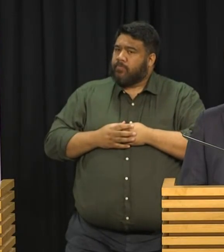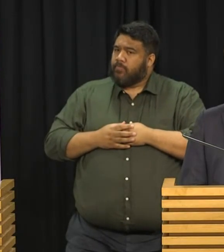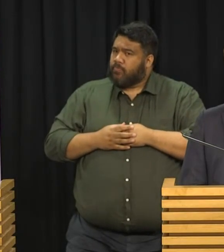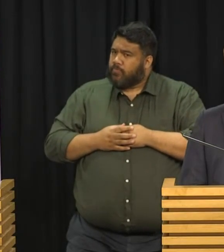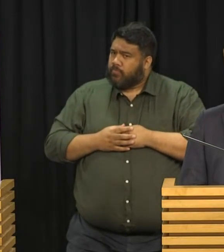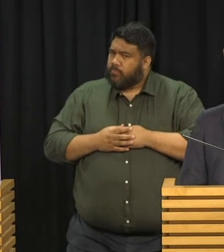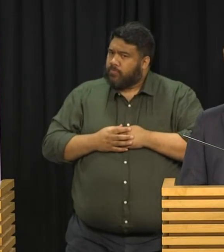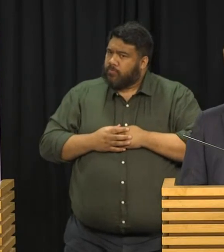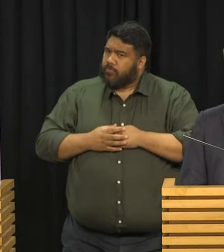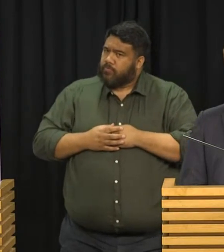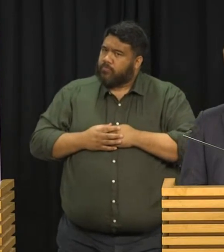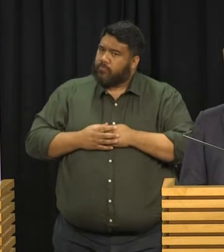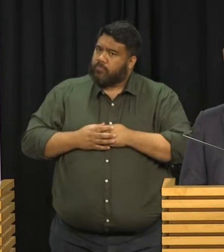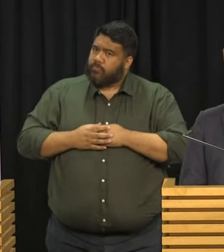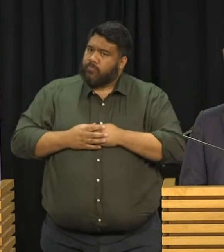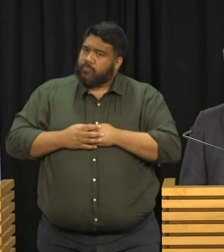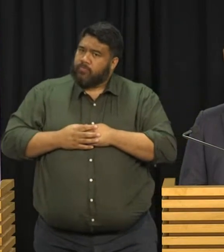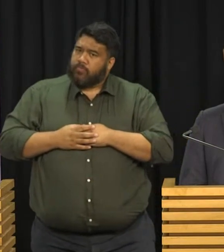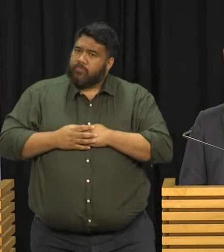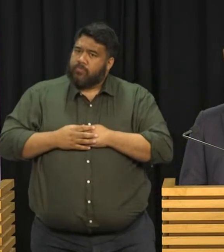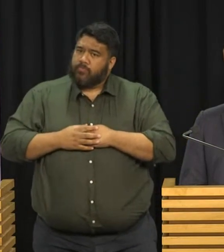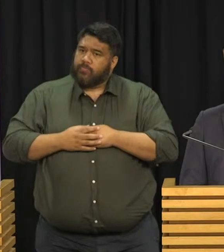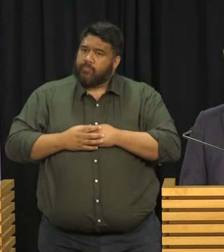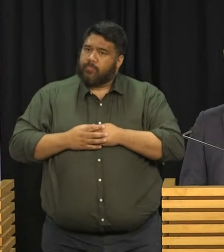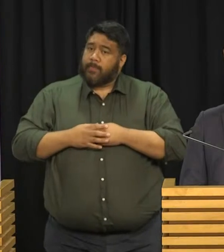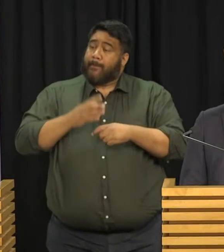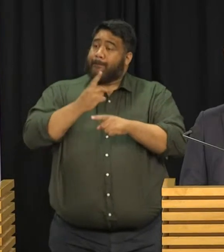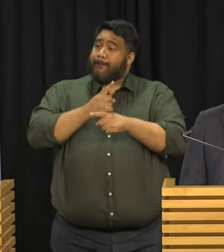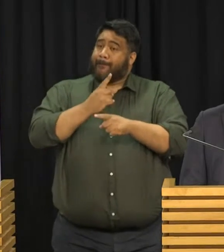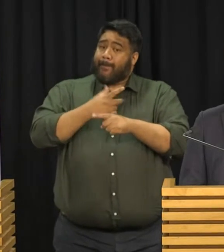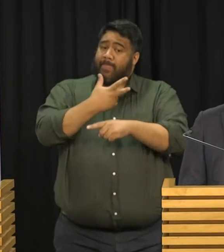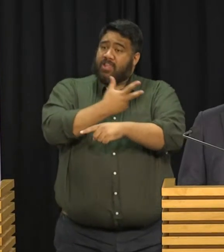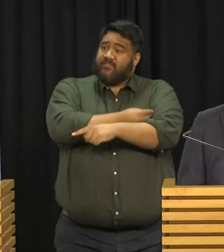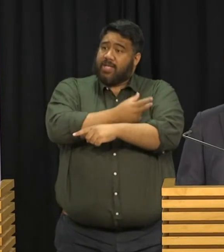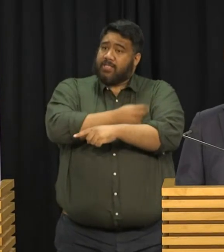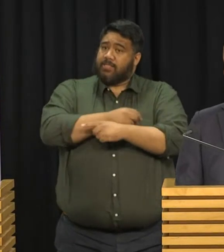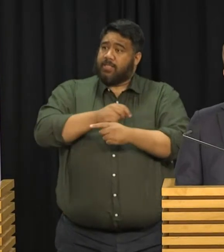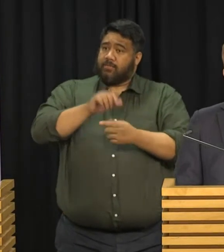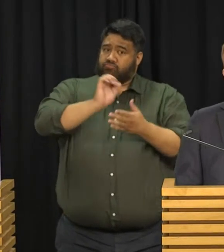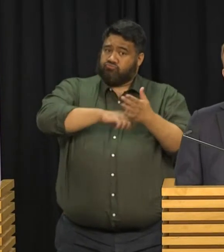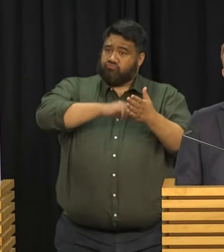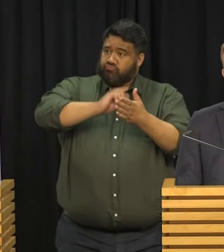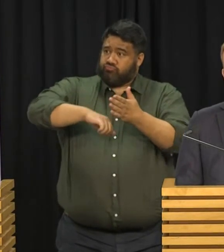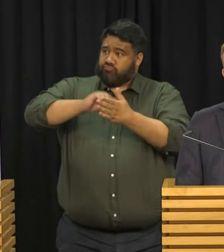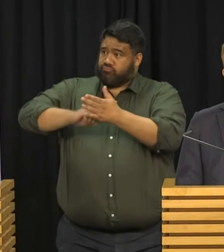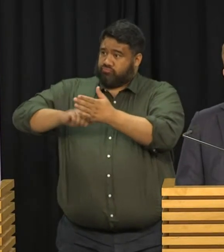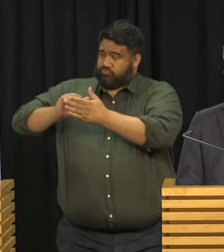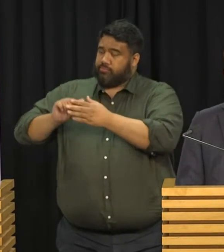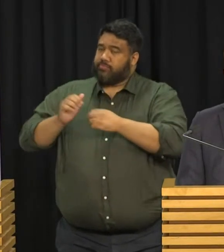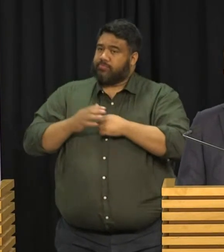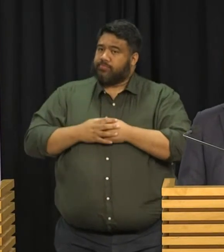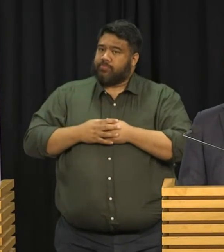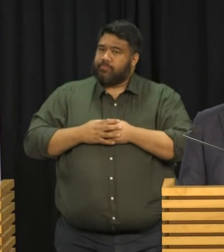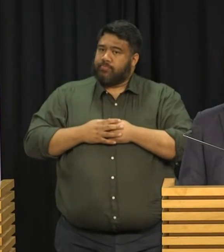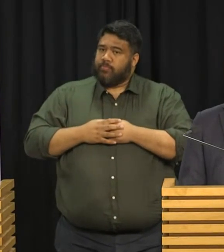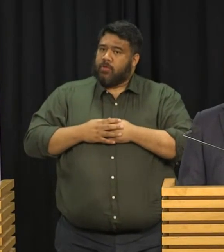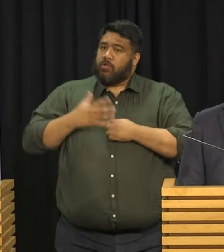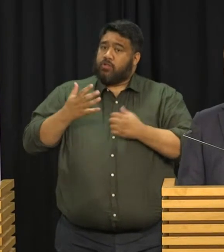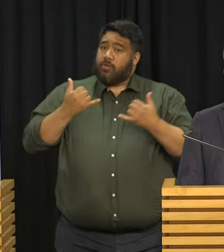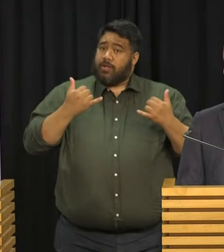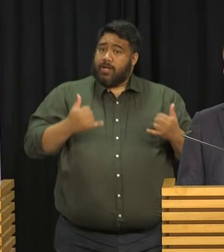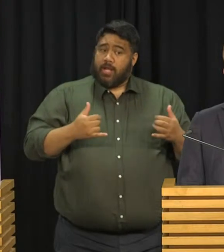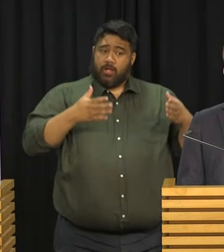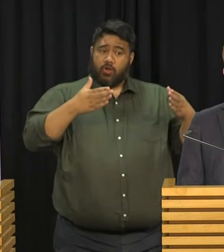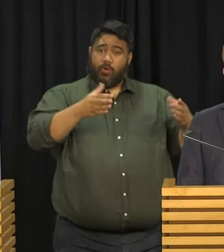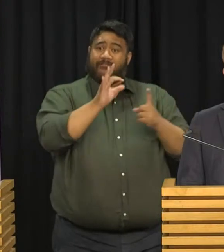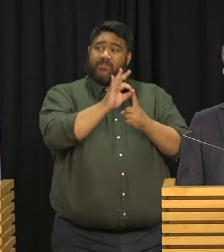In receiving some of our other vaccine purchases, is the idea behind that we would immunize the population with the